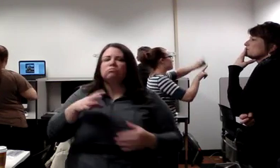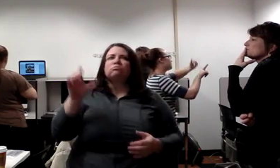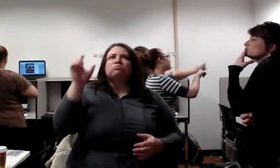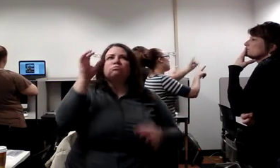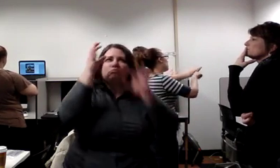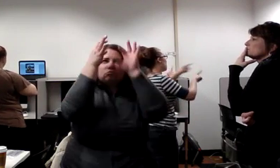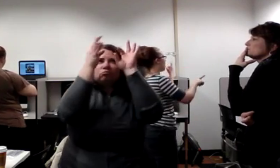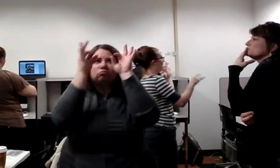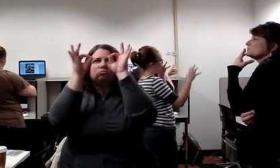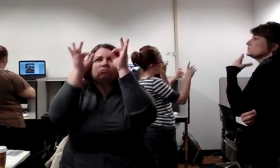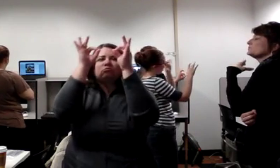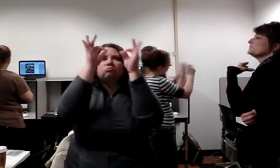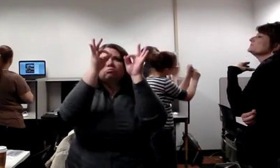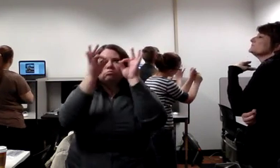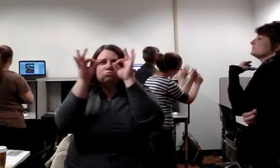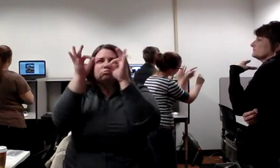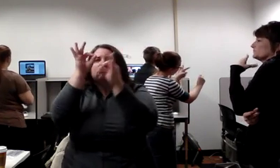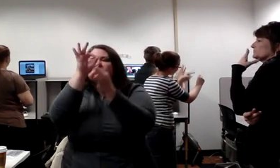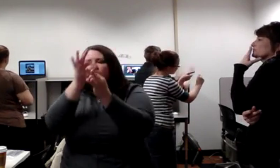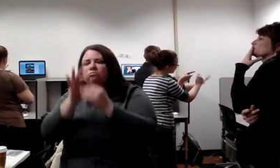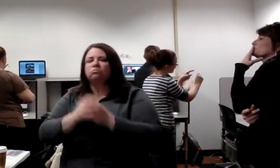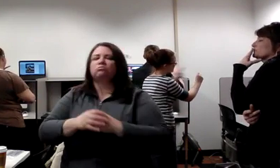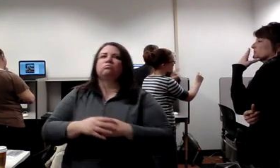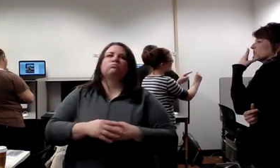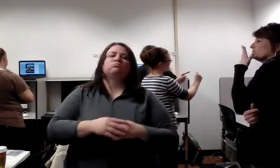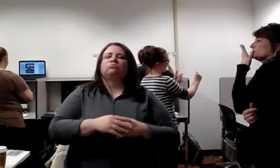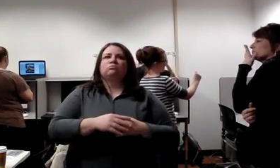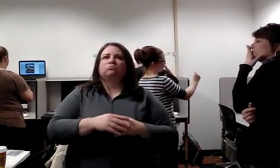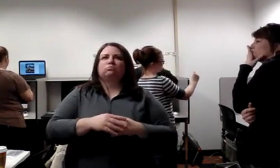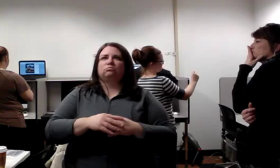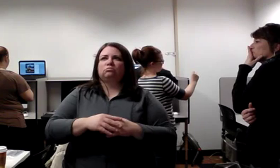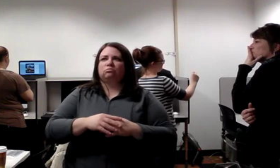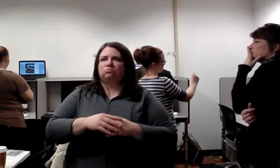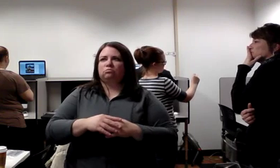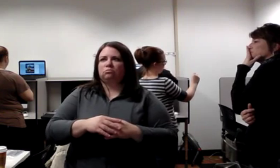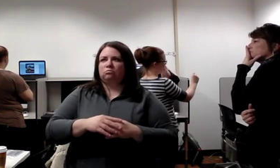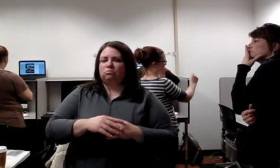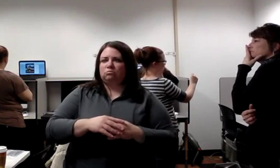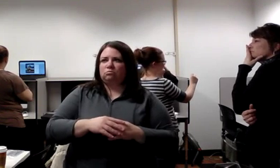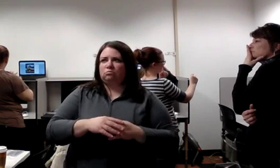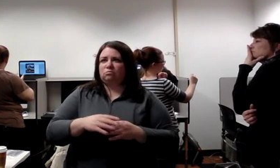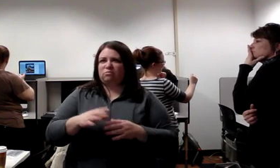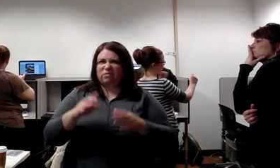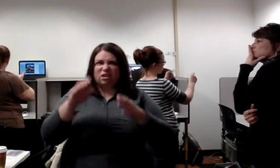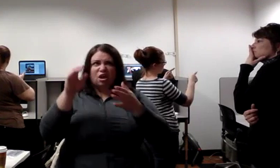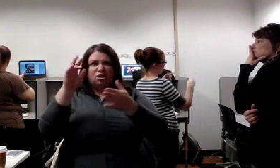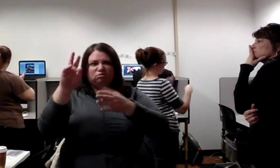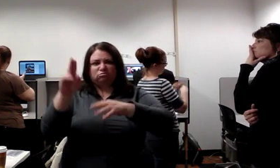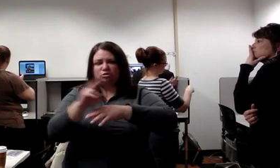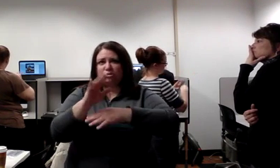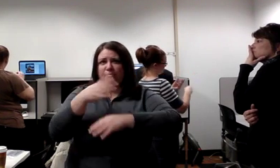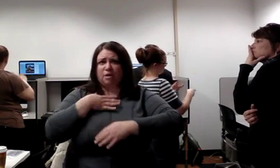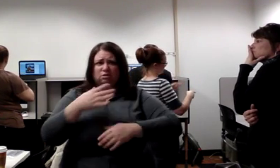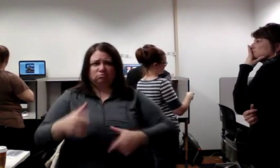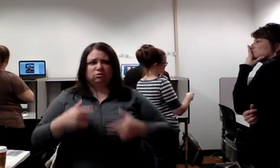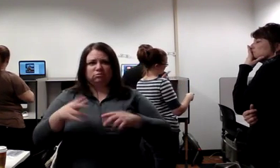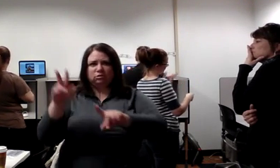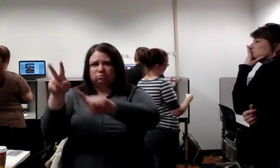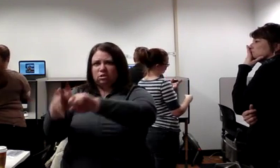fascinating. None of this had even a hope of any practical application in my life. But 10 years